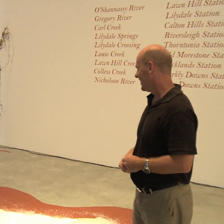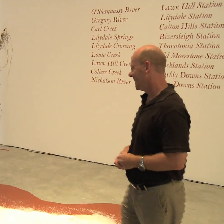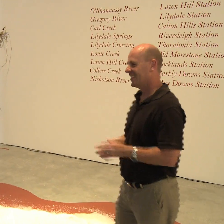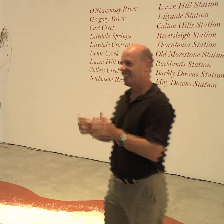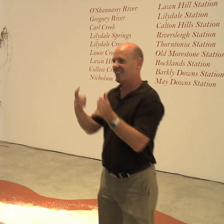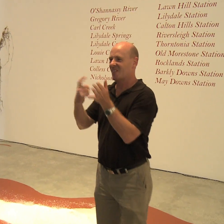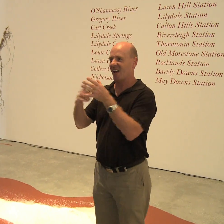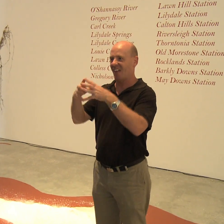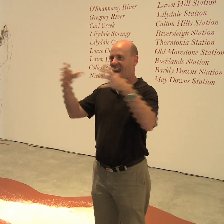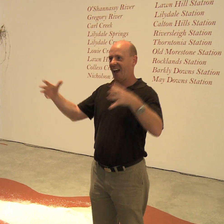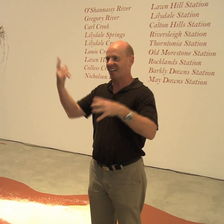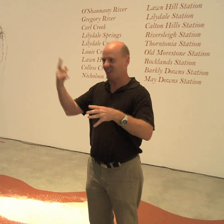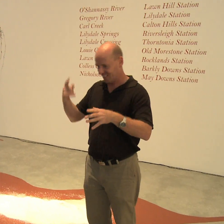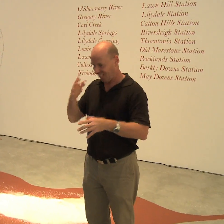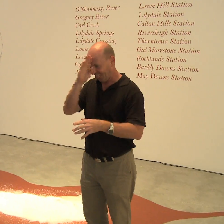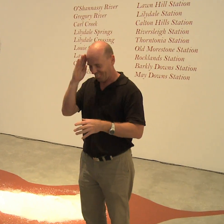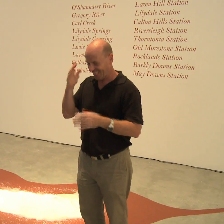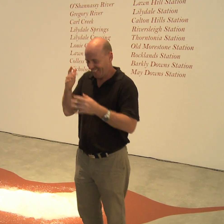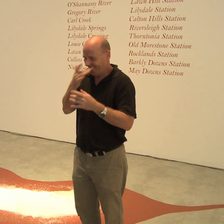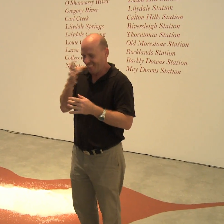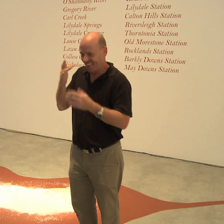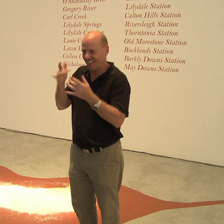rather a large one, which we've